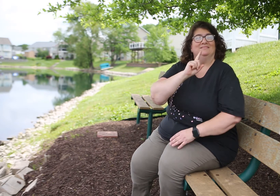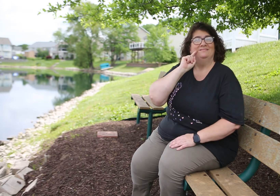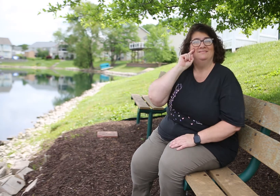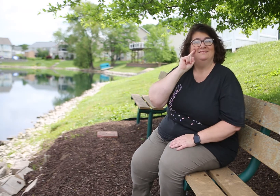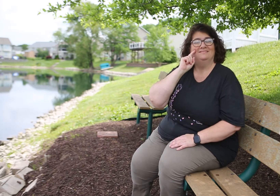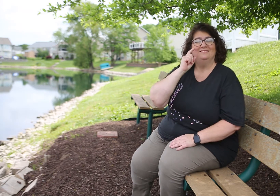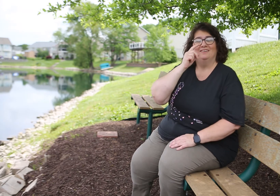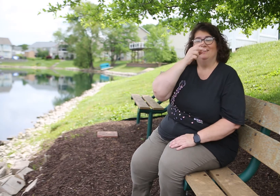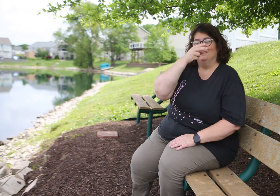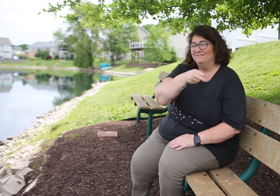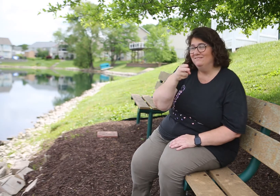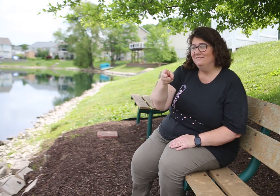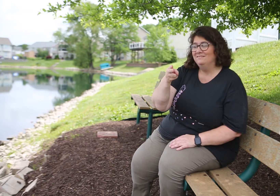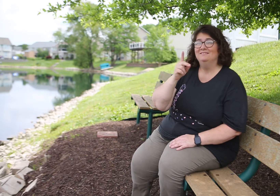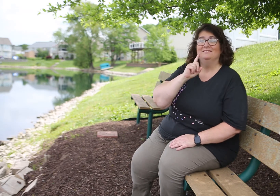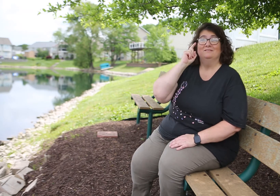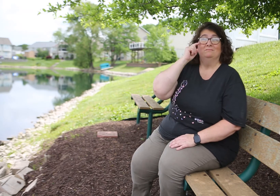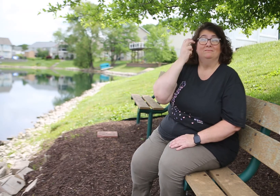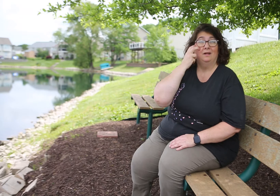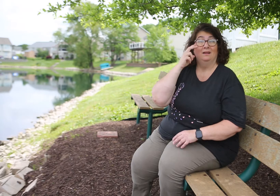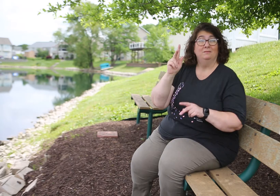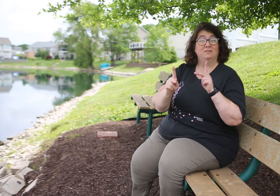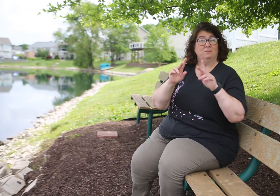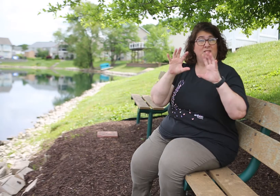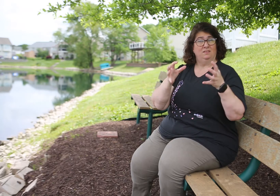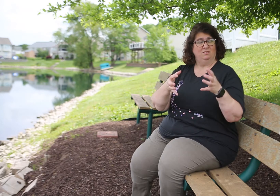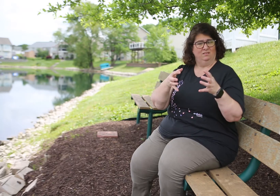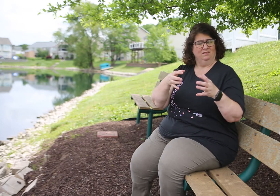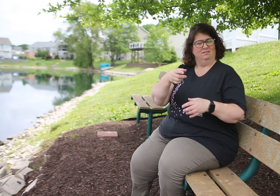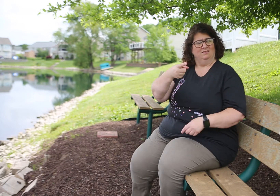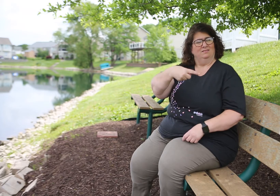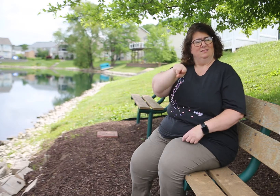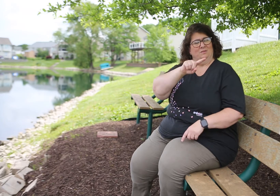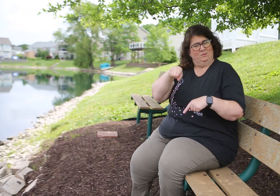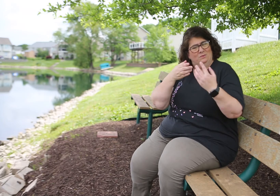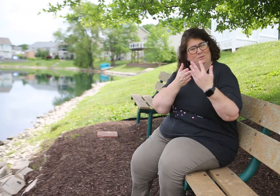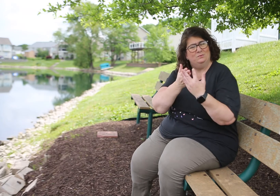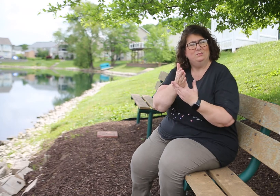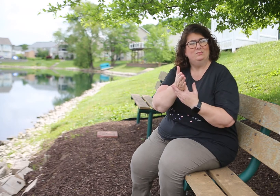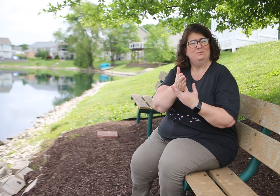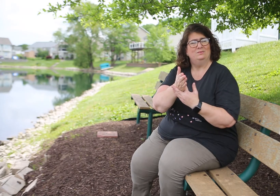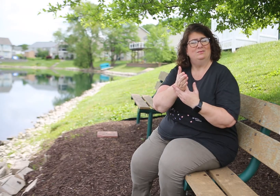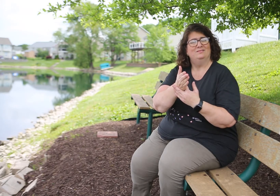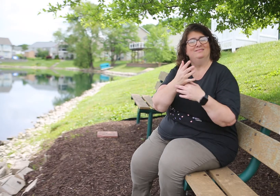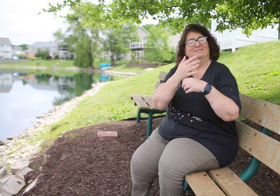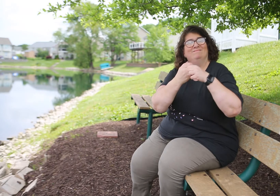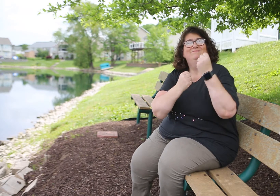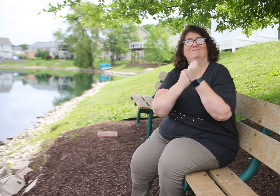hard of hearing, and deaf-blind people to get through theirs and not let them feel alone.